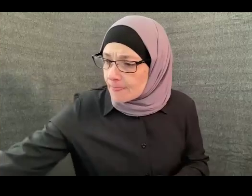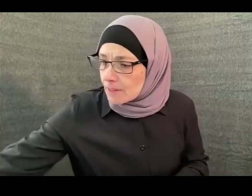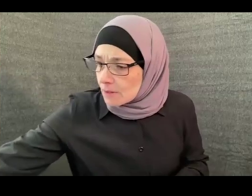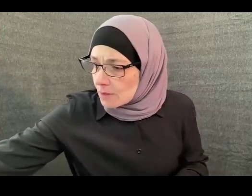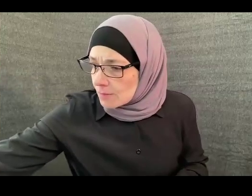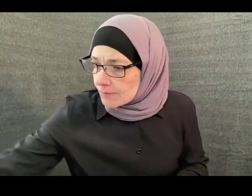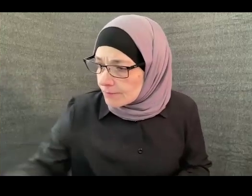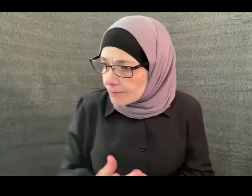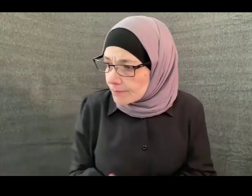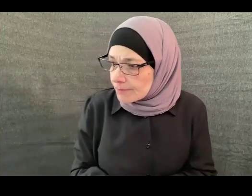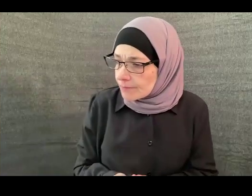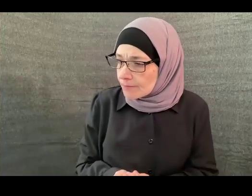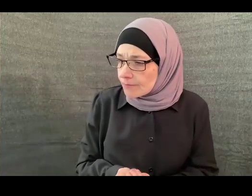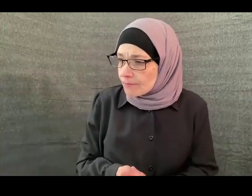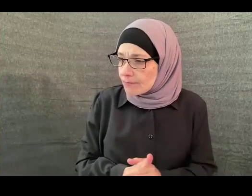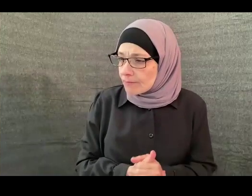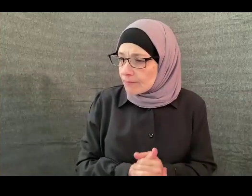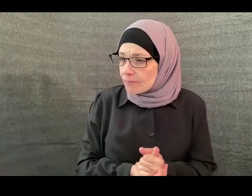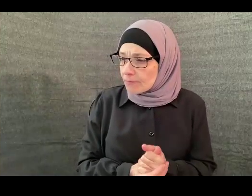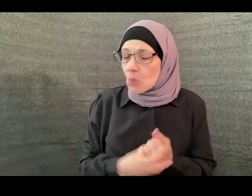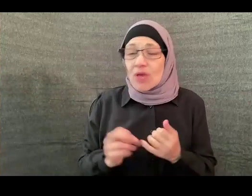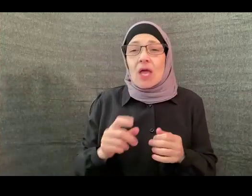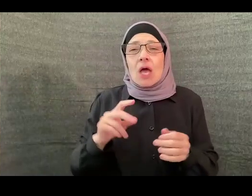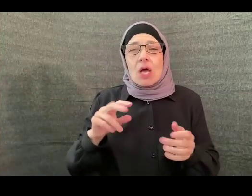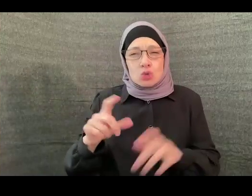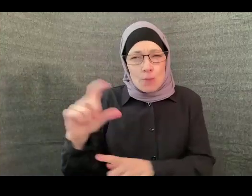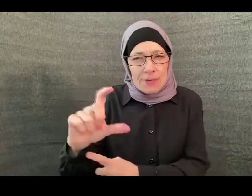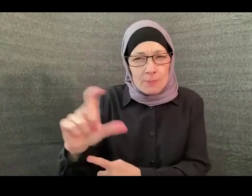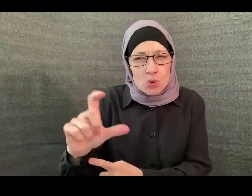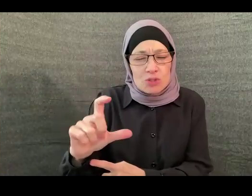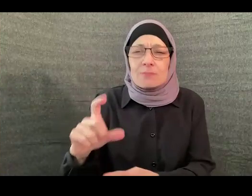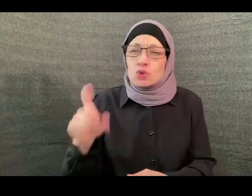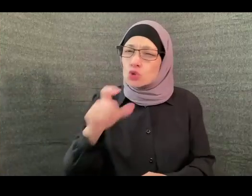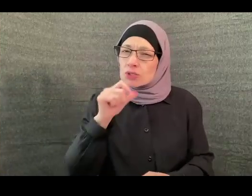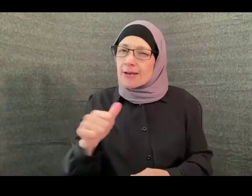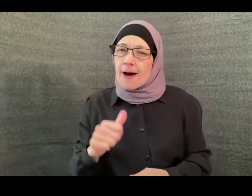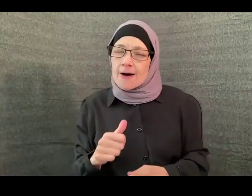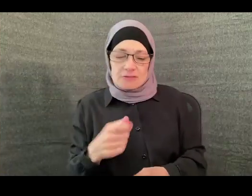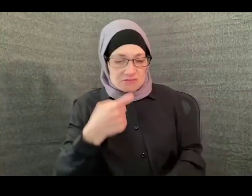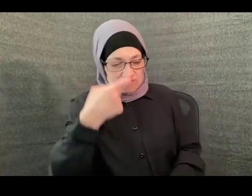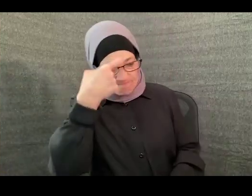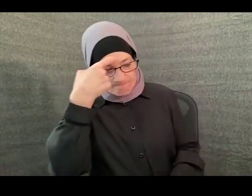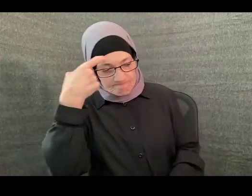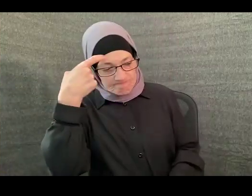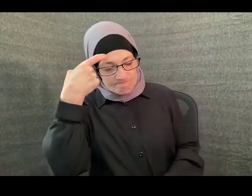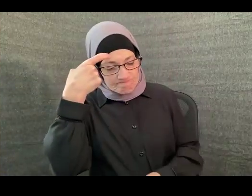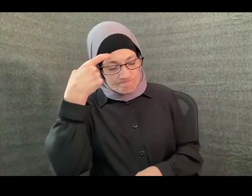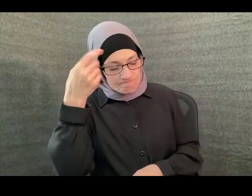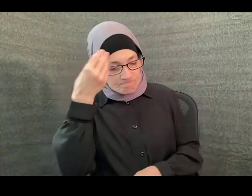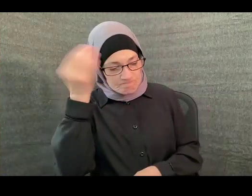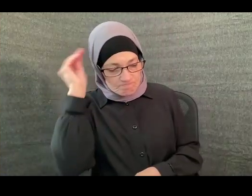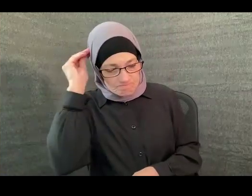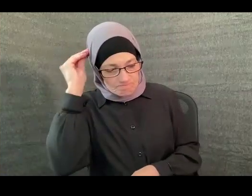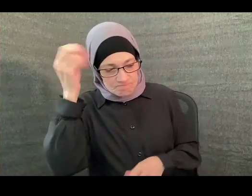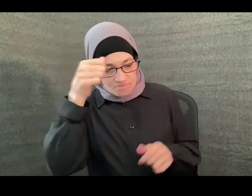holding grudges against each other. Muslims should not hold envy and jealousy and